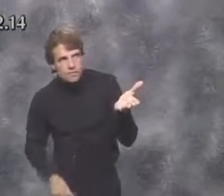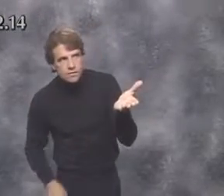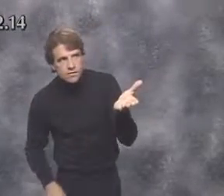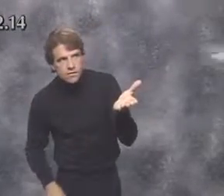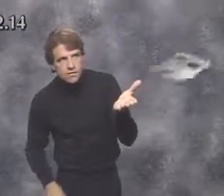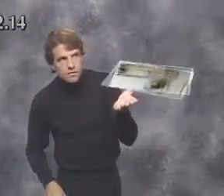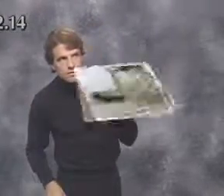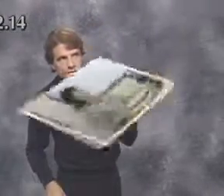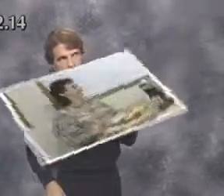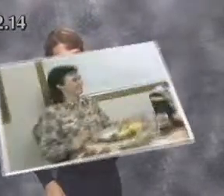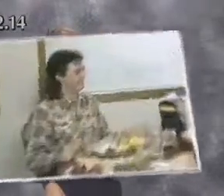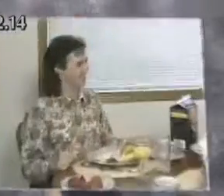space.